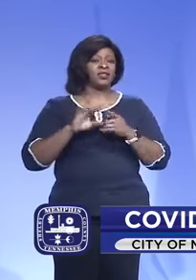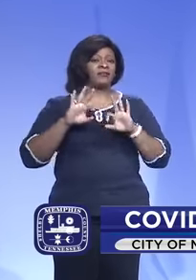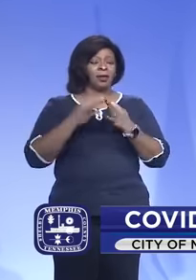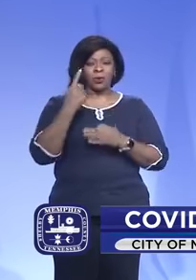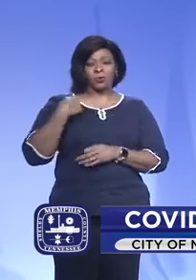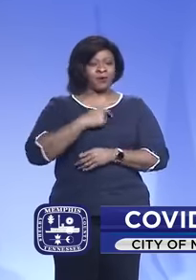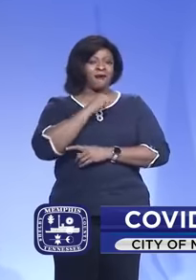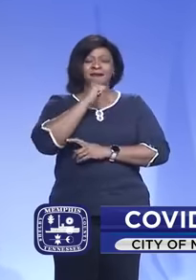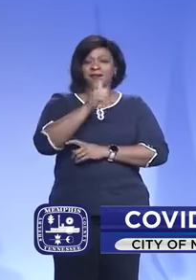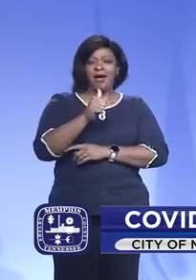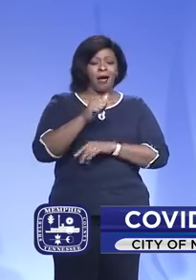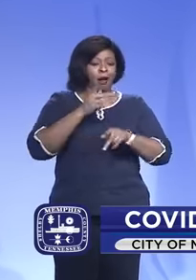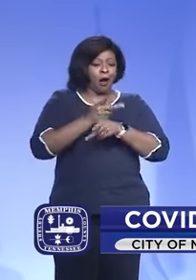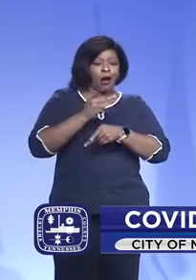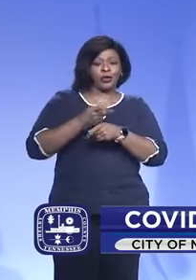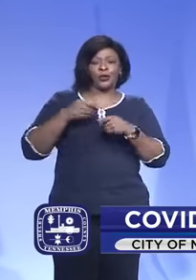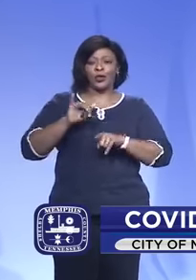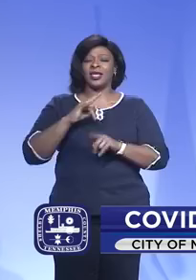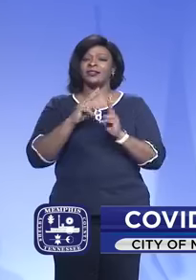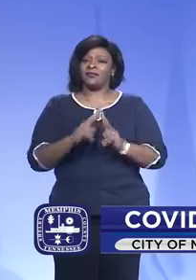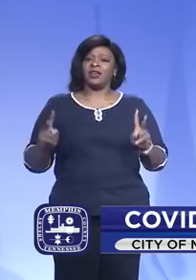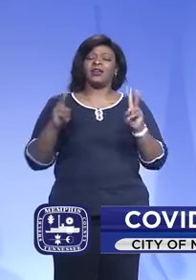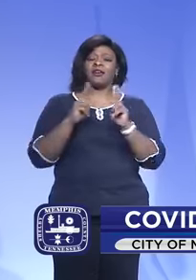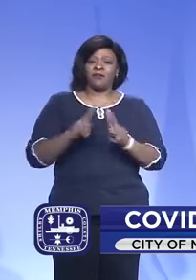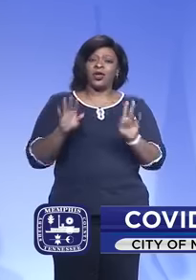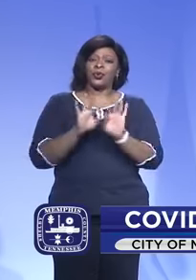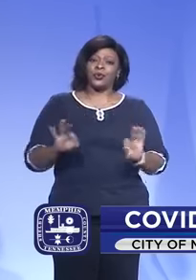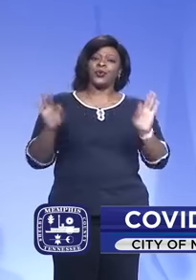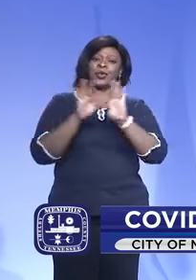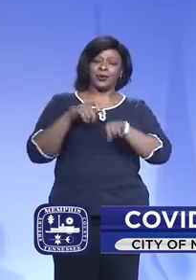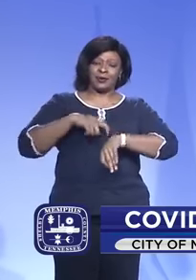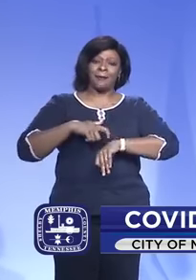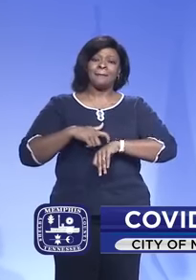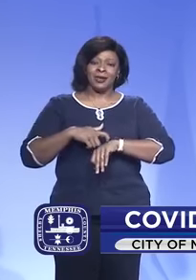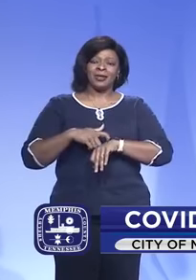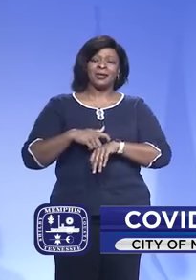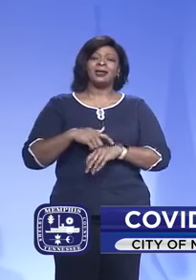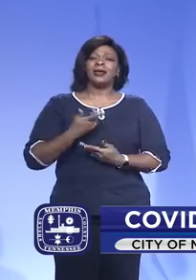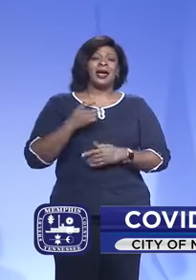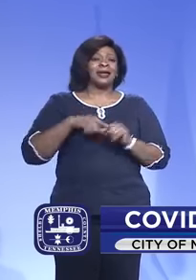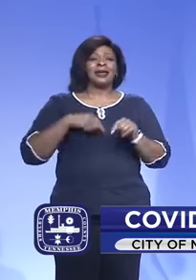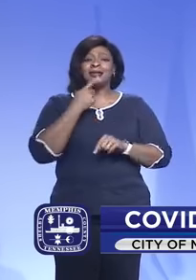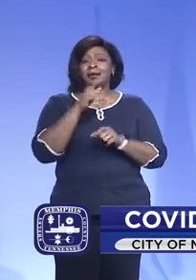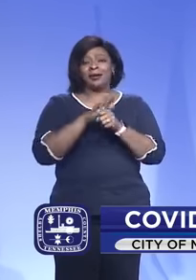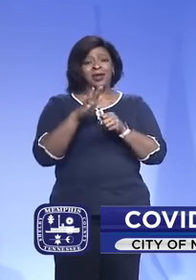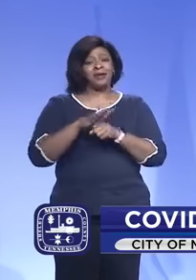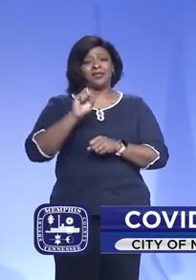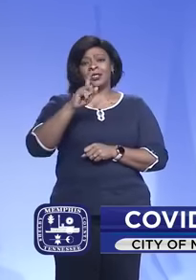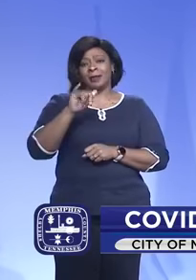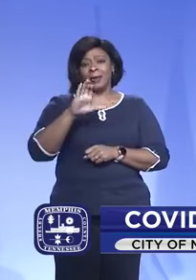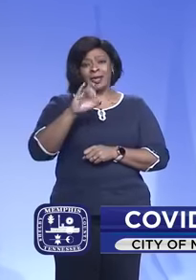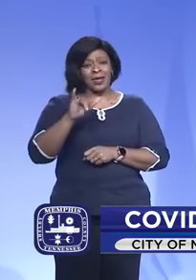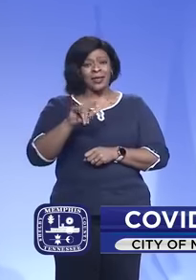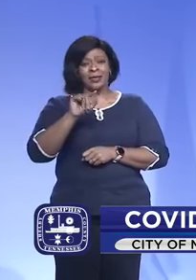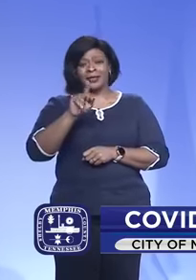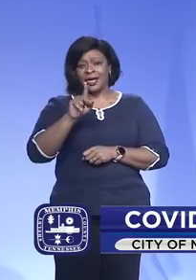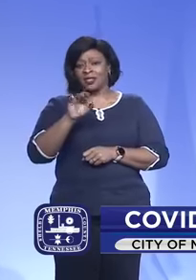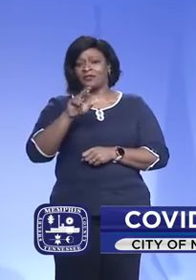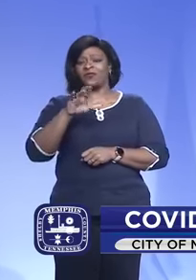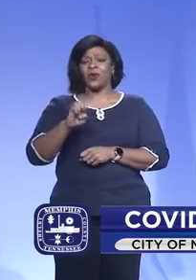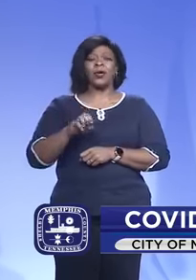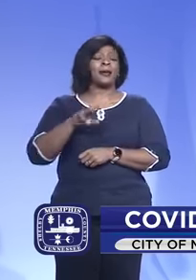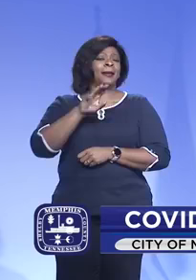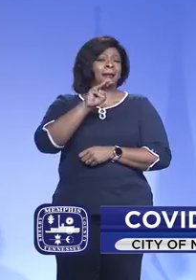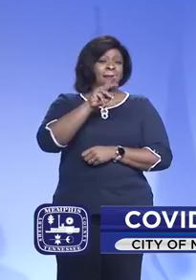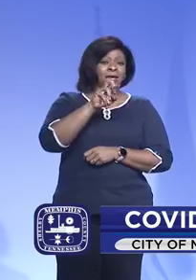because we're not cautious during this very, very critical phase. I can't say enough to the Shelby County Task Force, to Mayor Harris, Dr. Sweat,